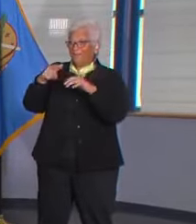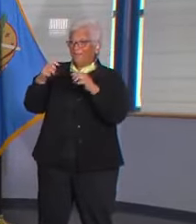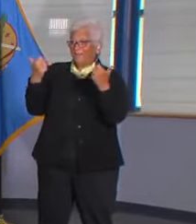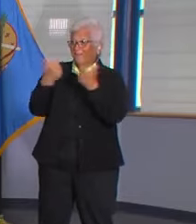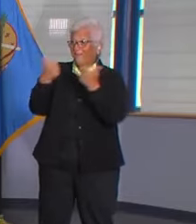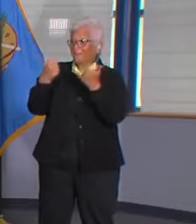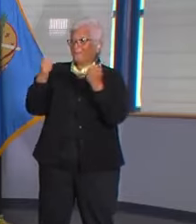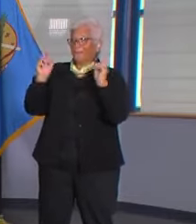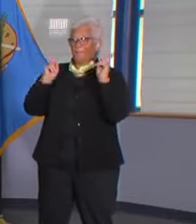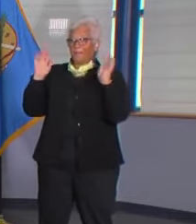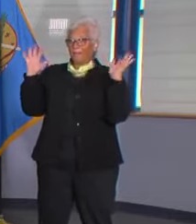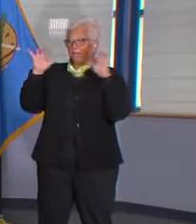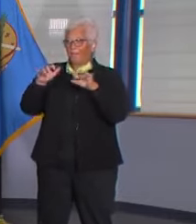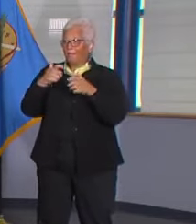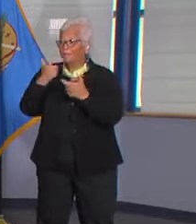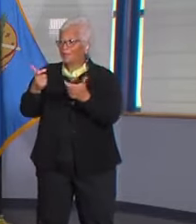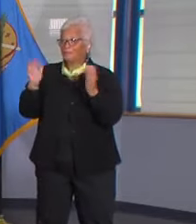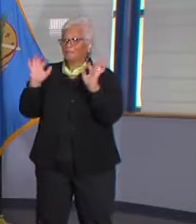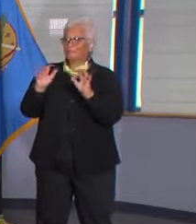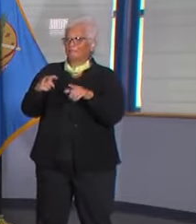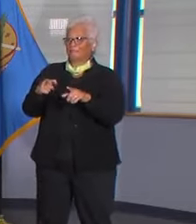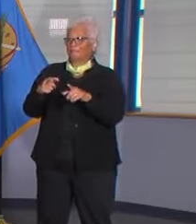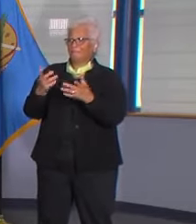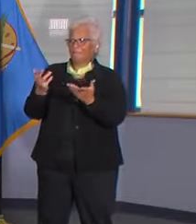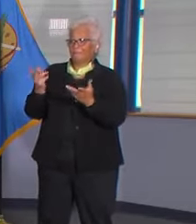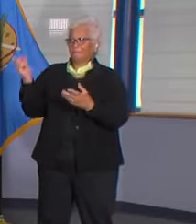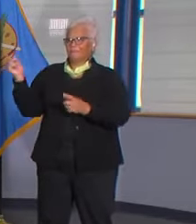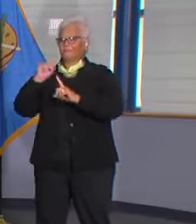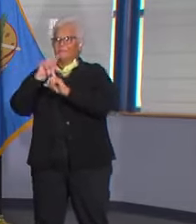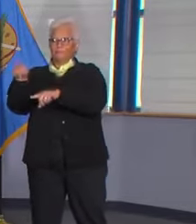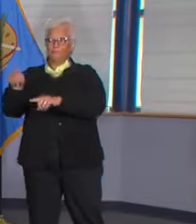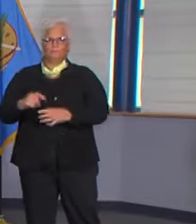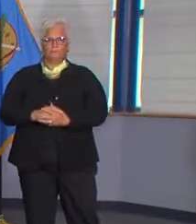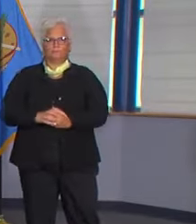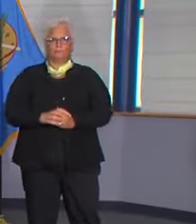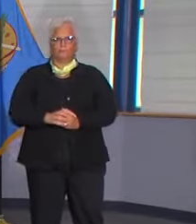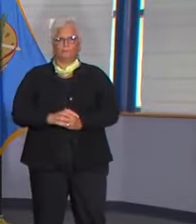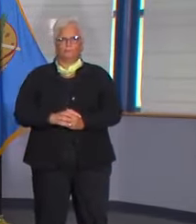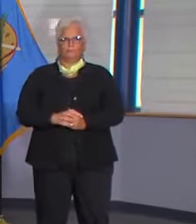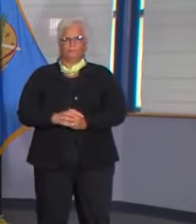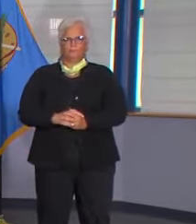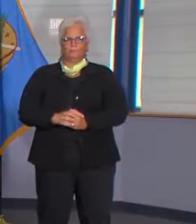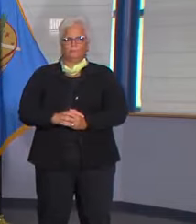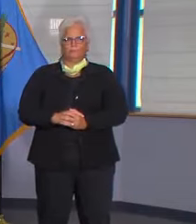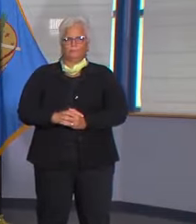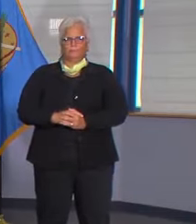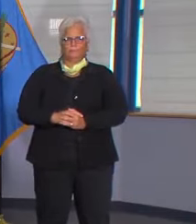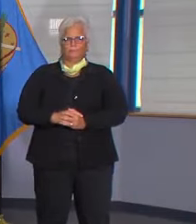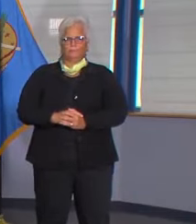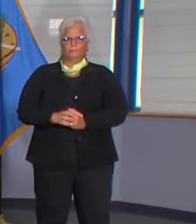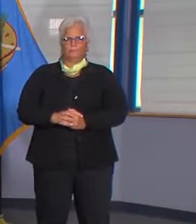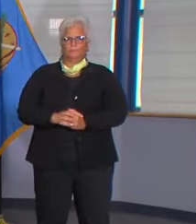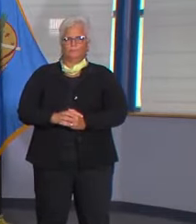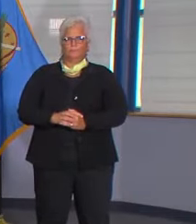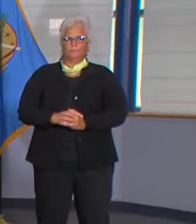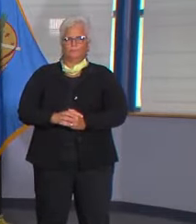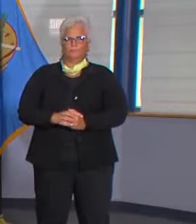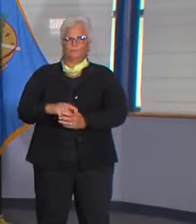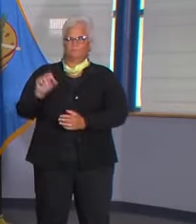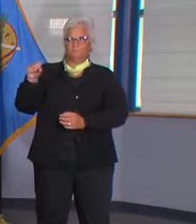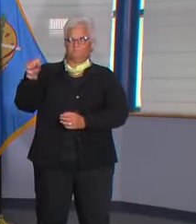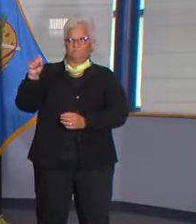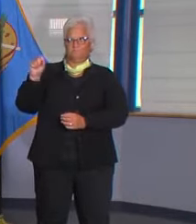The question was about high school football, which starts very soon, and do we have any guidance for teams or fans? And definitely, if you're going to have